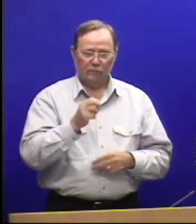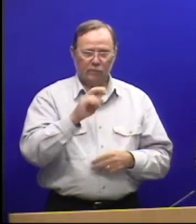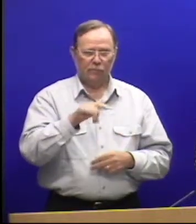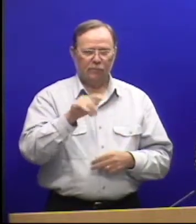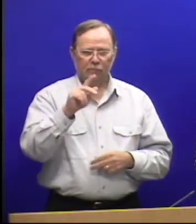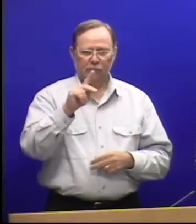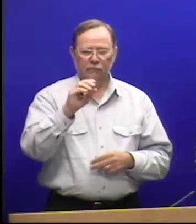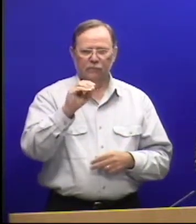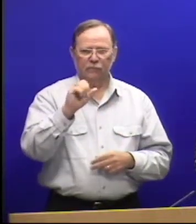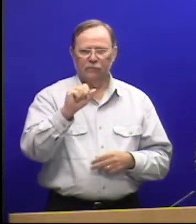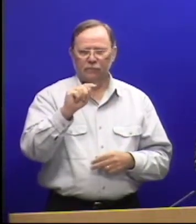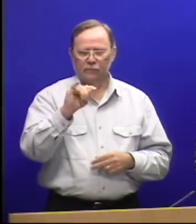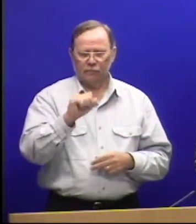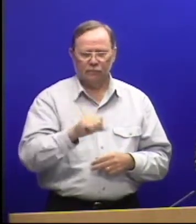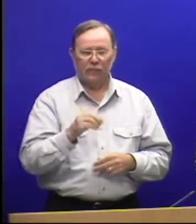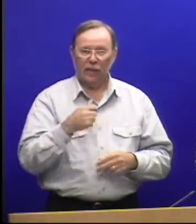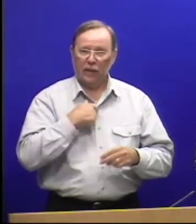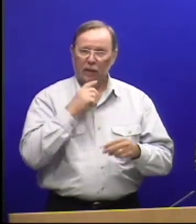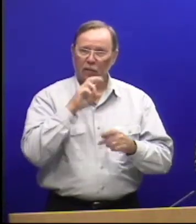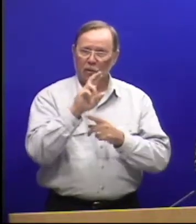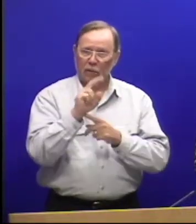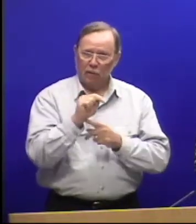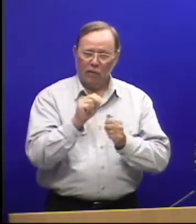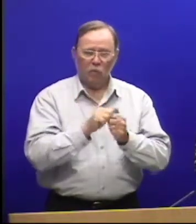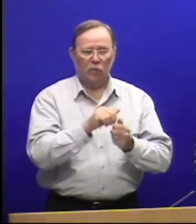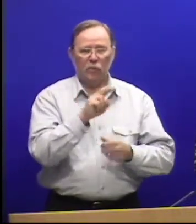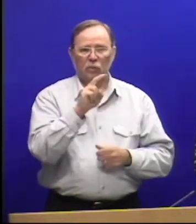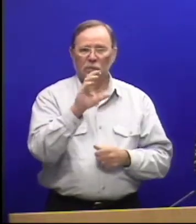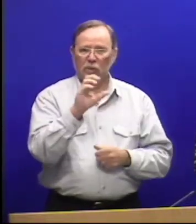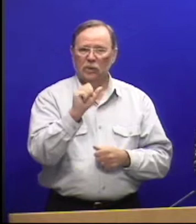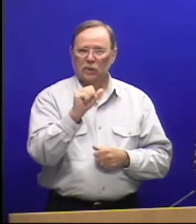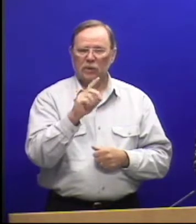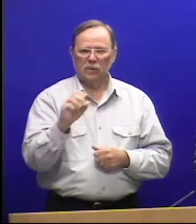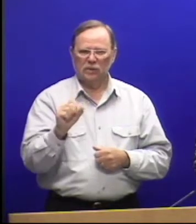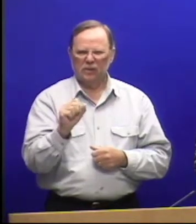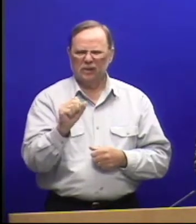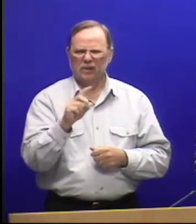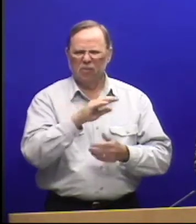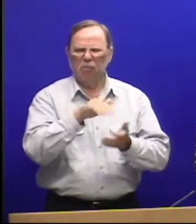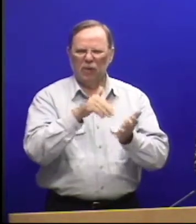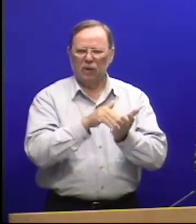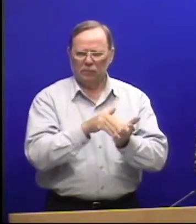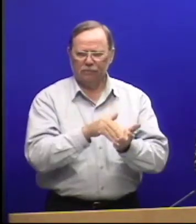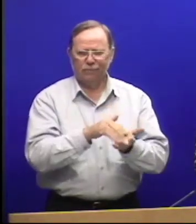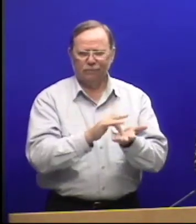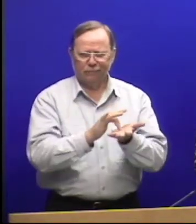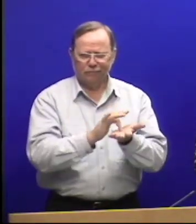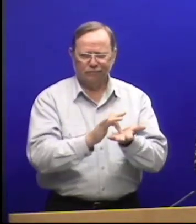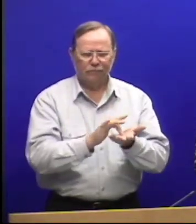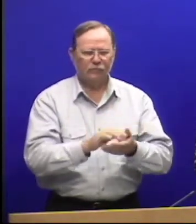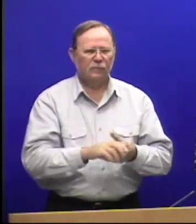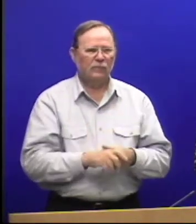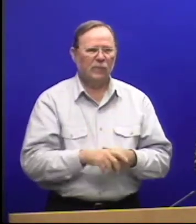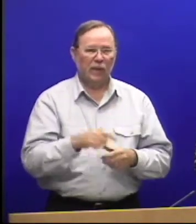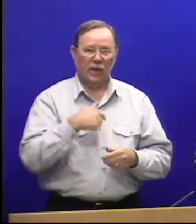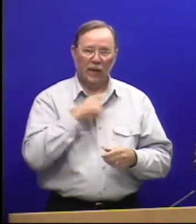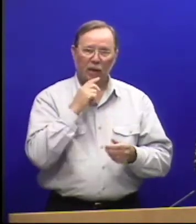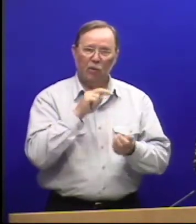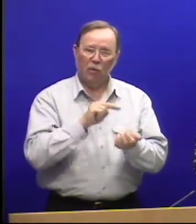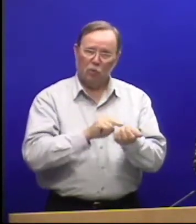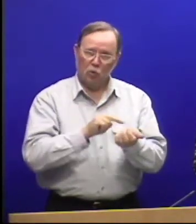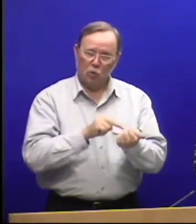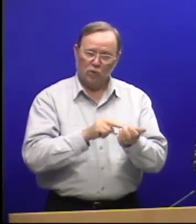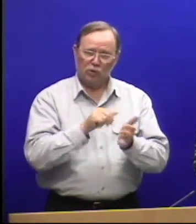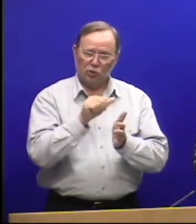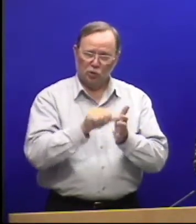and I'm a registered nurse with the University of California, San Diego Medical Center. I am a nurse